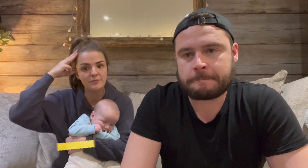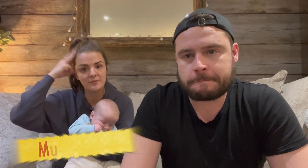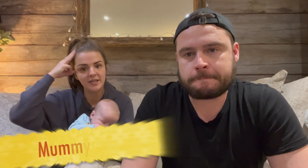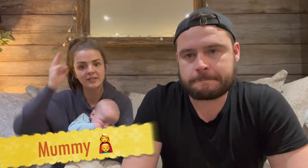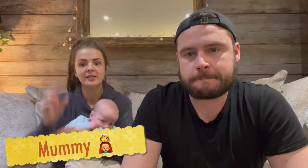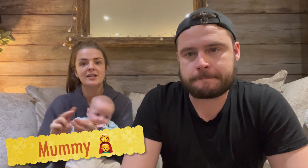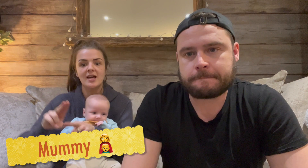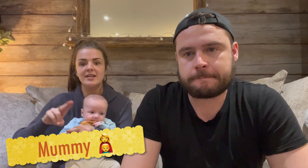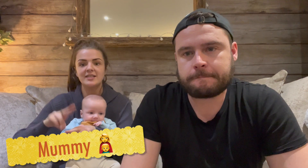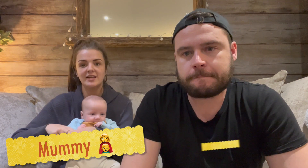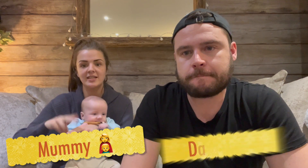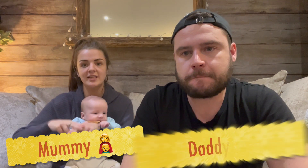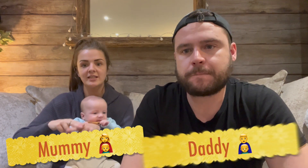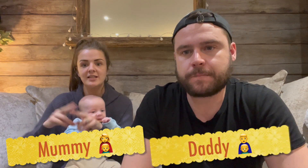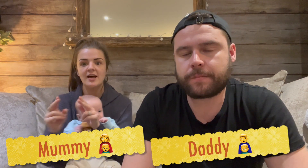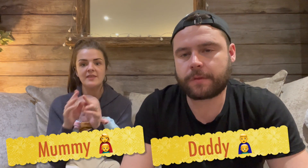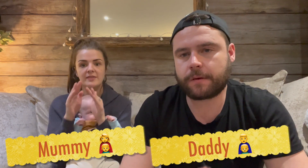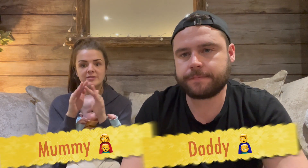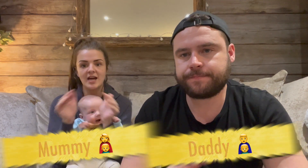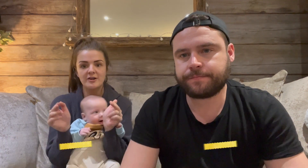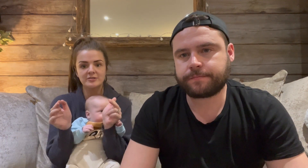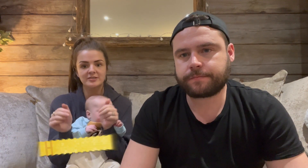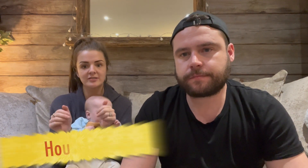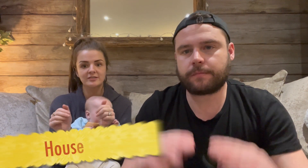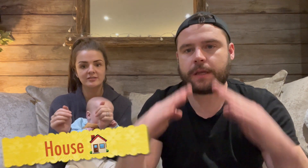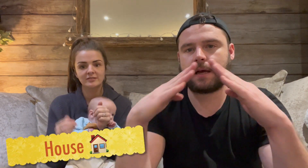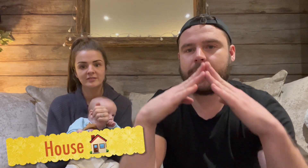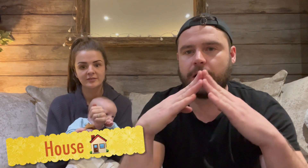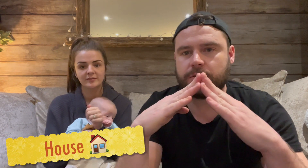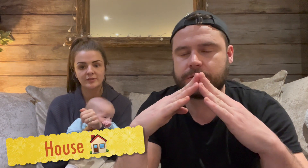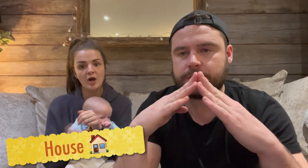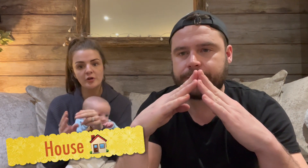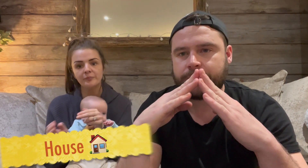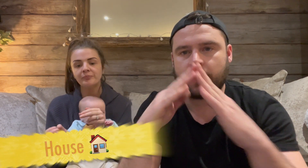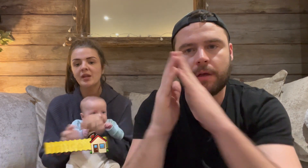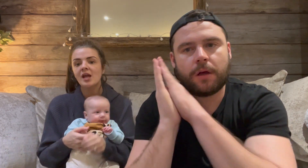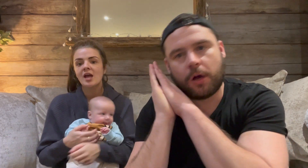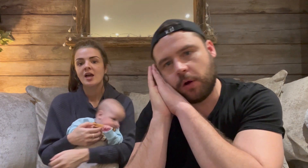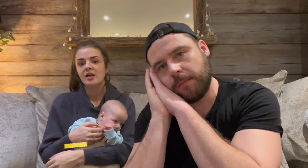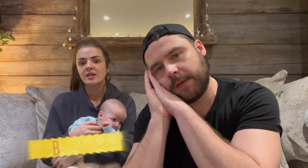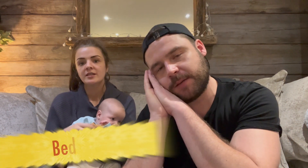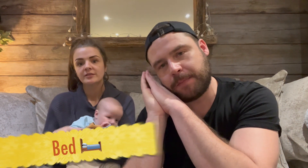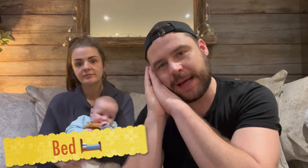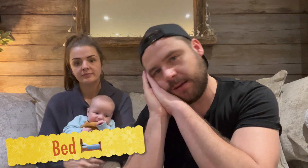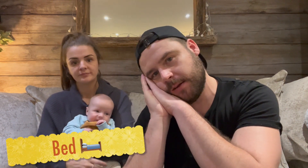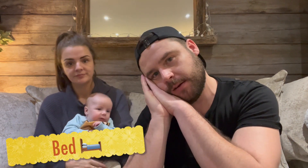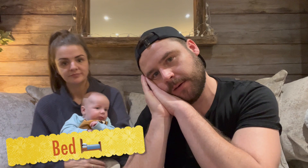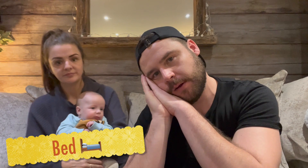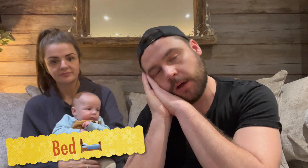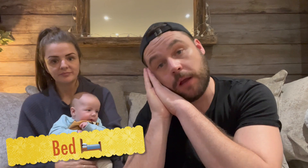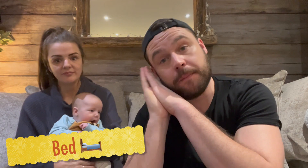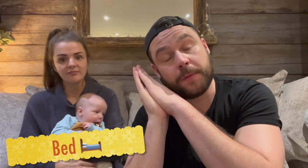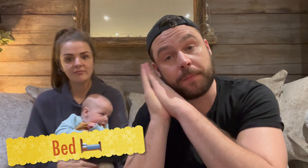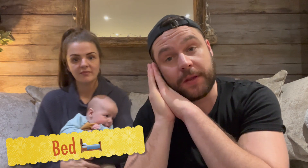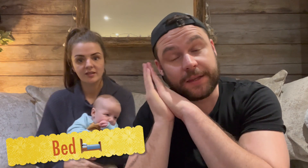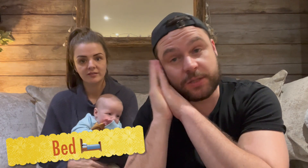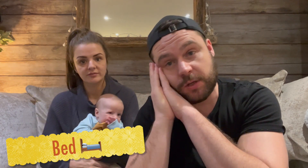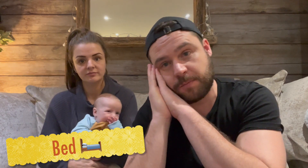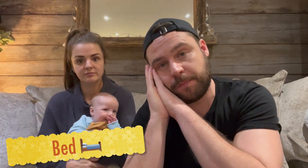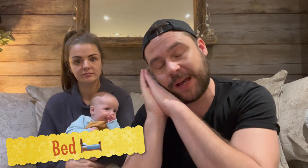mummy and daddy. And then there was house. Yeah, house. Home. Home, that's bed. But then this one, that's